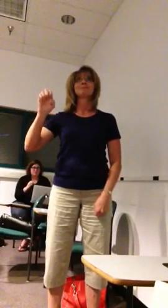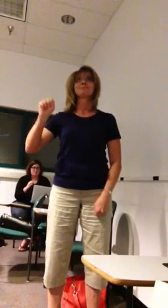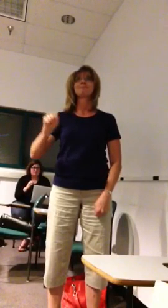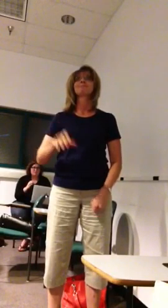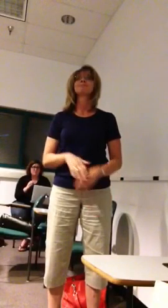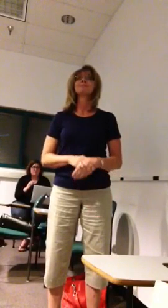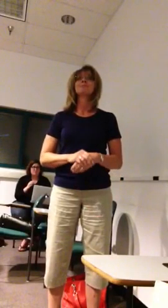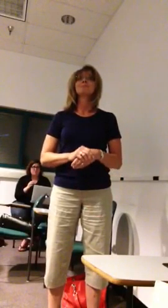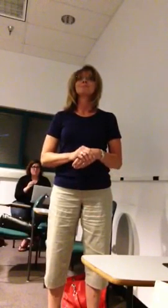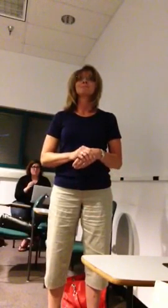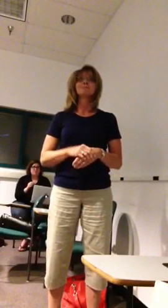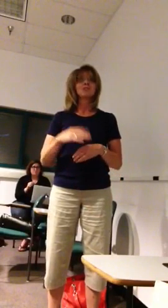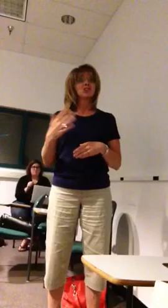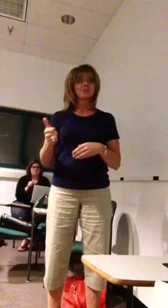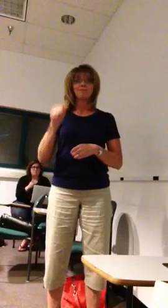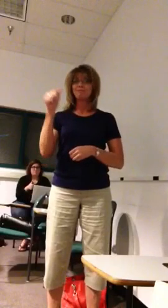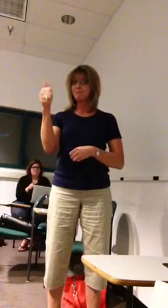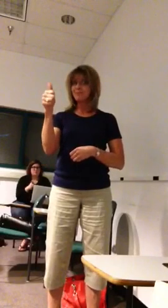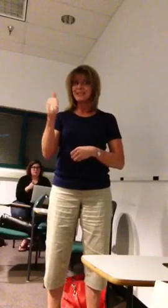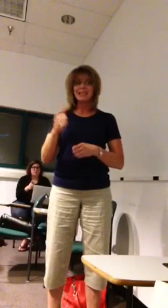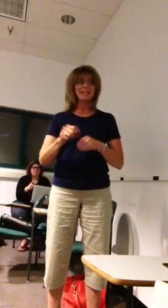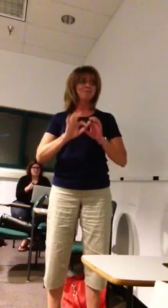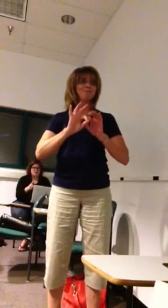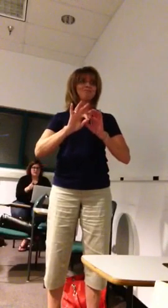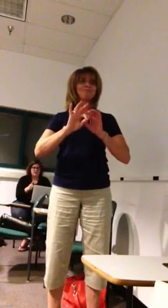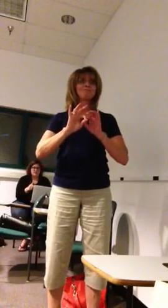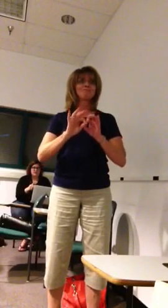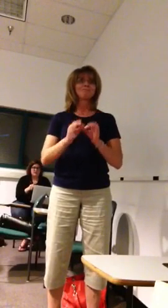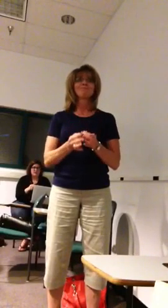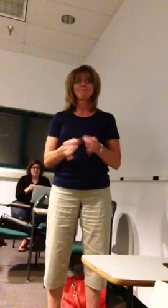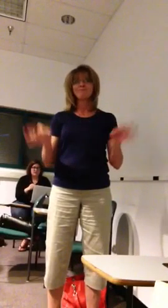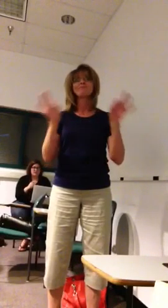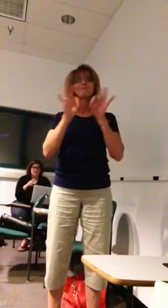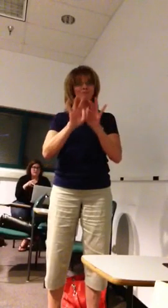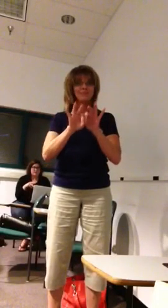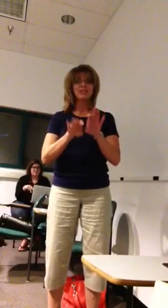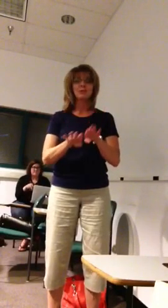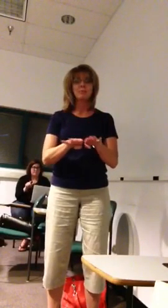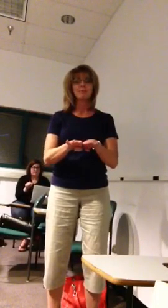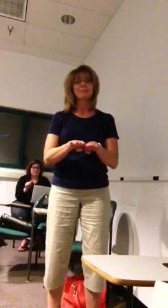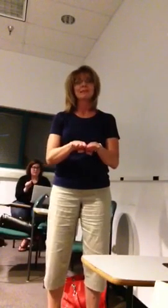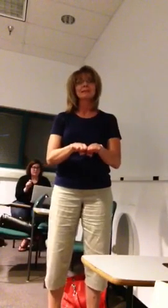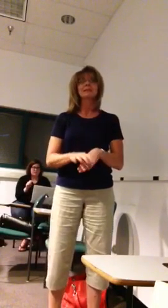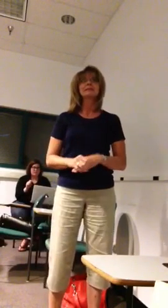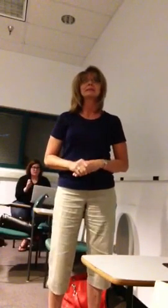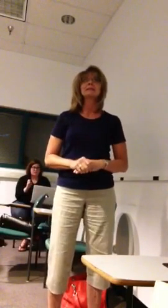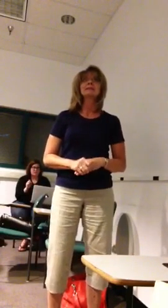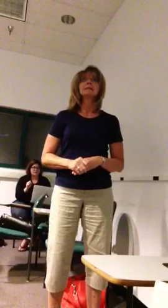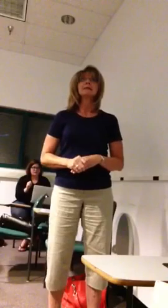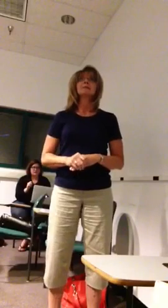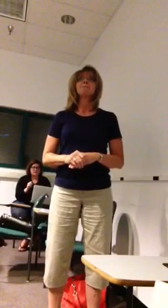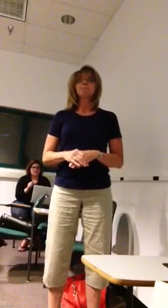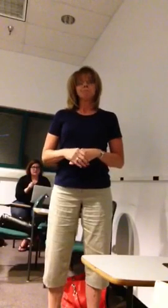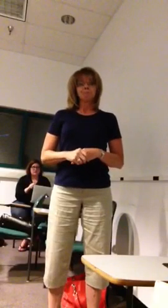10 major plates. 10 major plates. So go ahead and fill in 10. That's an easy one. Now there are some